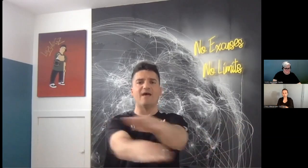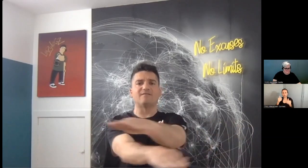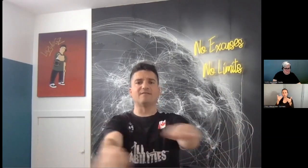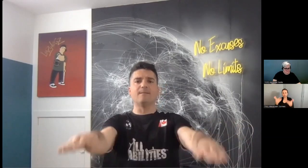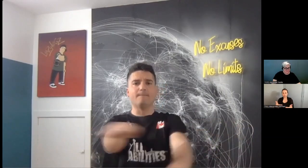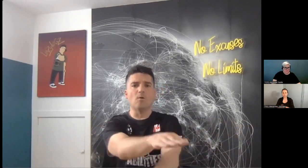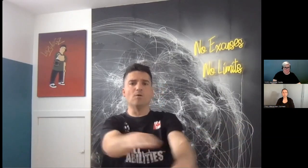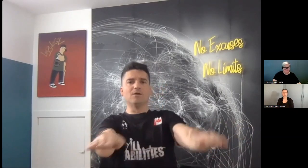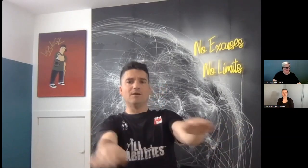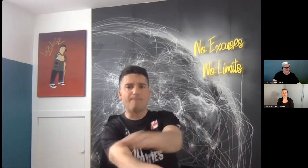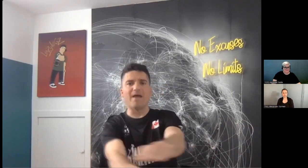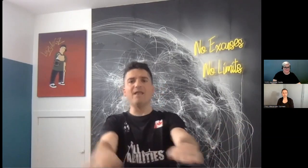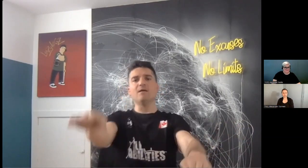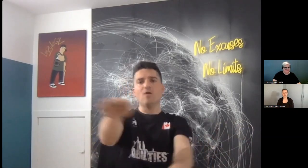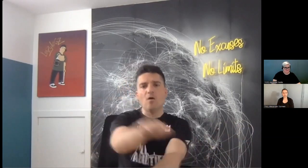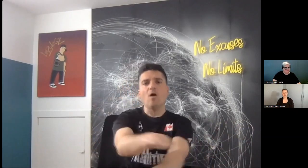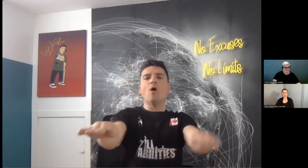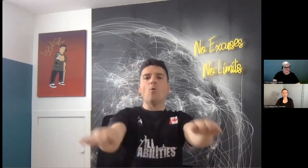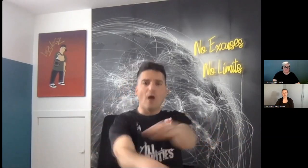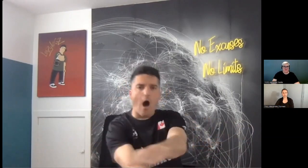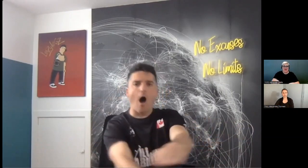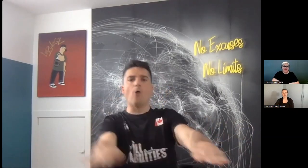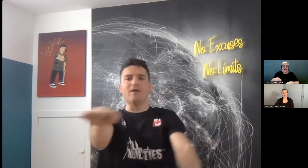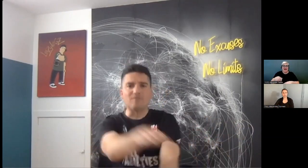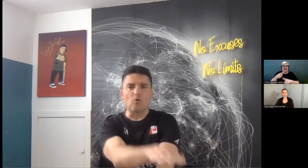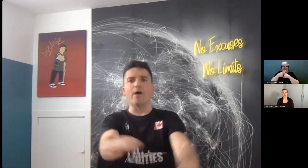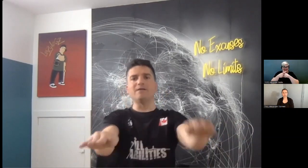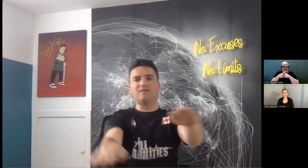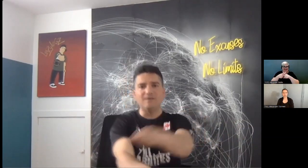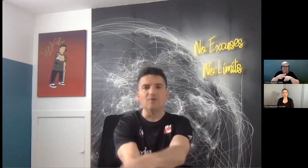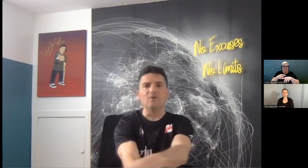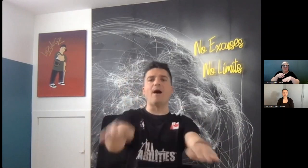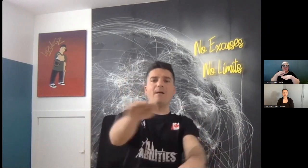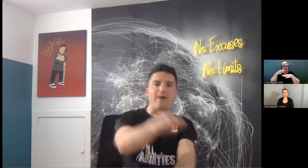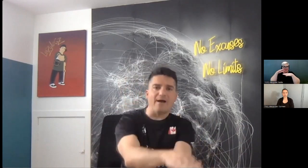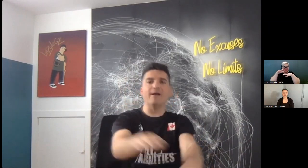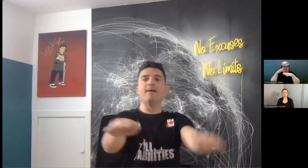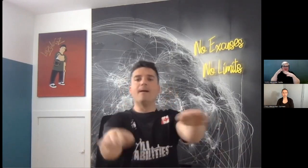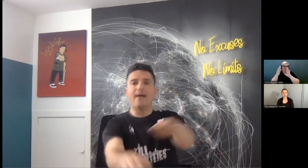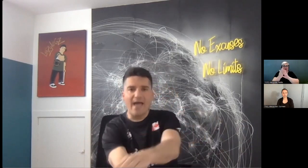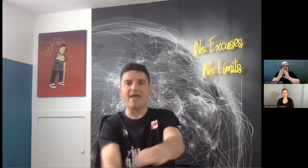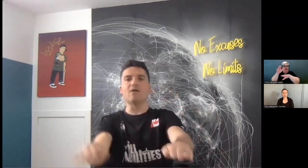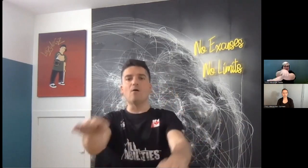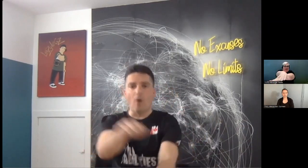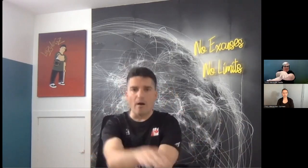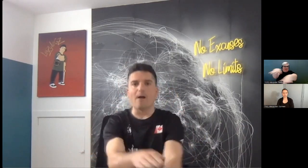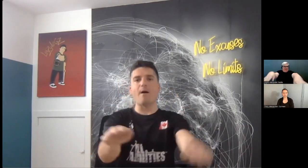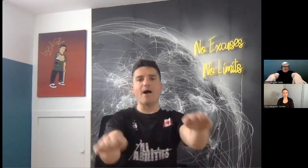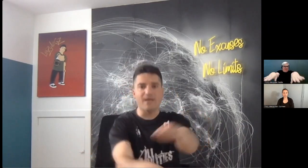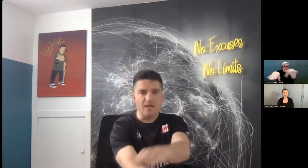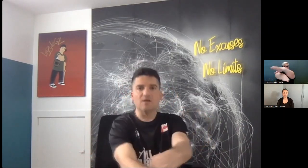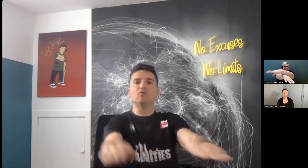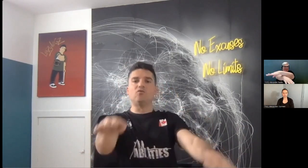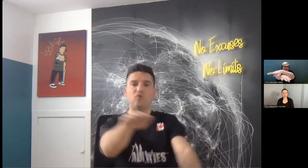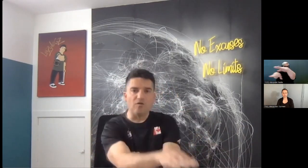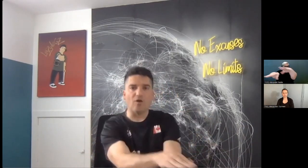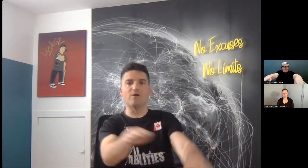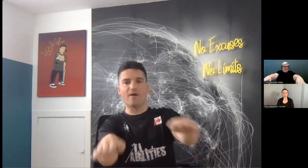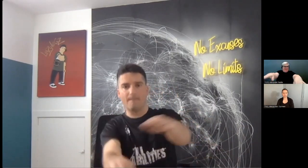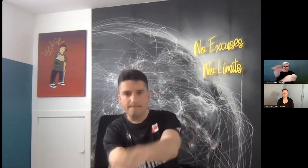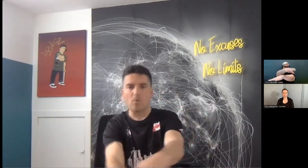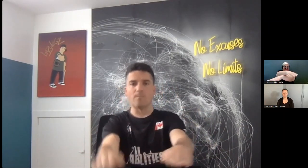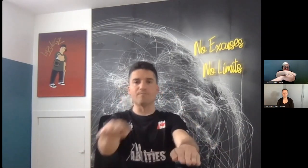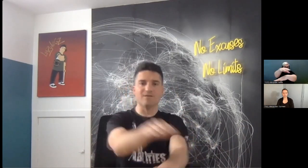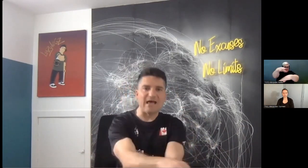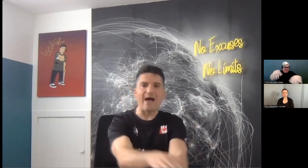Et on va faire ceci. On va croiser les bras. On va croiser les bras